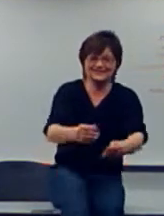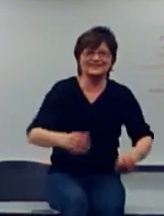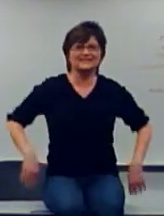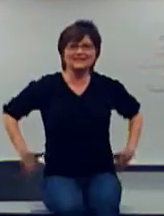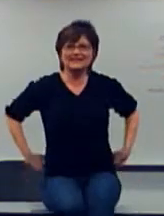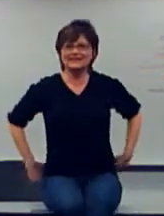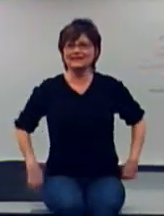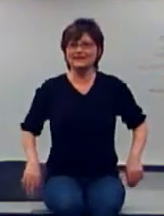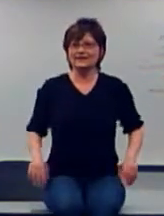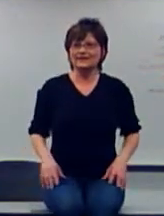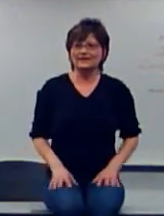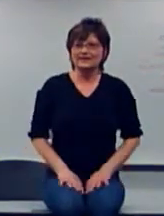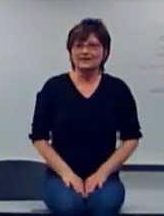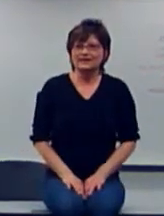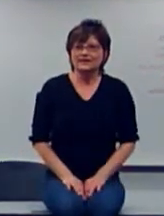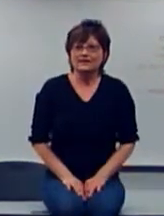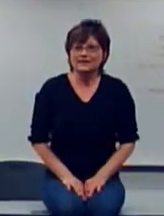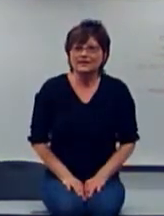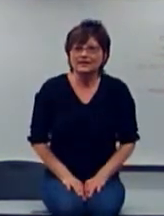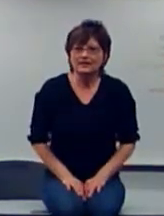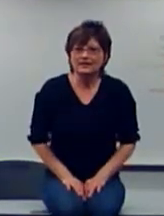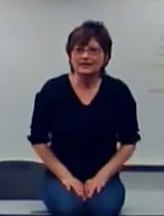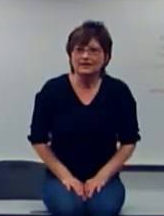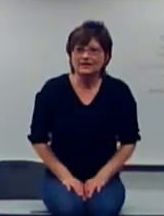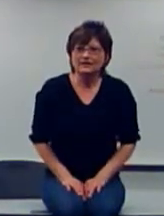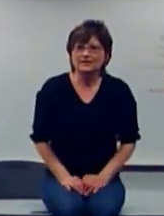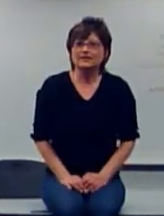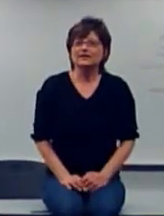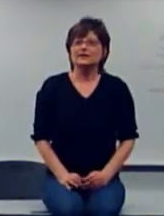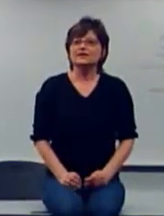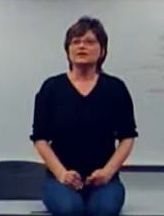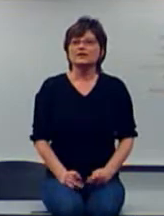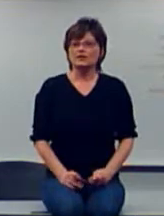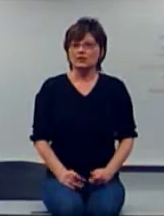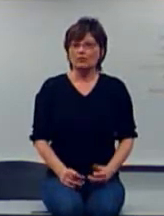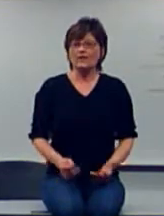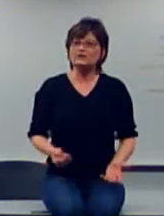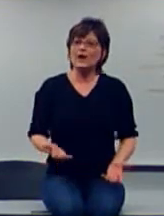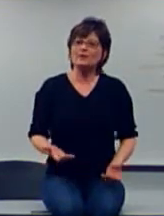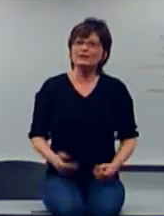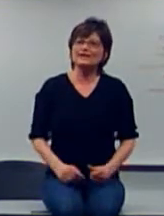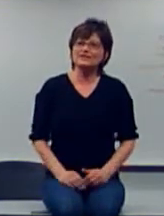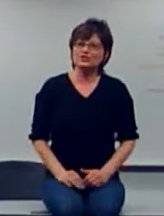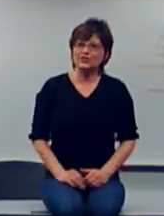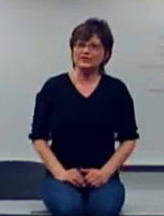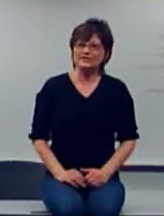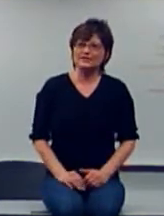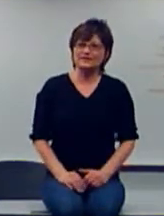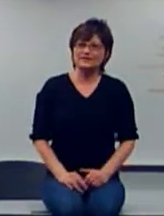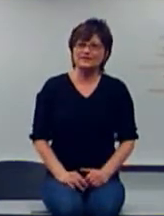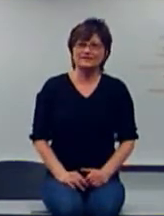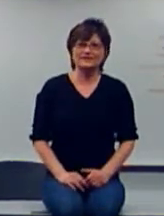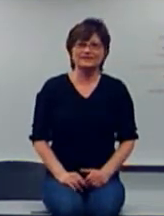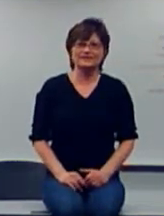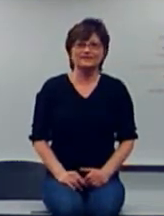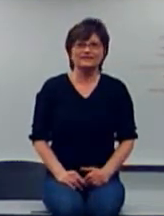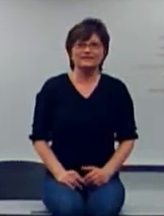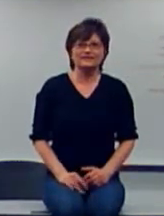And I like these stories too, because then like it gives me all the information that I We really need- didn't yeah, I'm know. really excited Like for about the practical EIPA, one. like That's why I I knew picked about these it, but then stories. That's why I didn't want to do EIP or